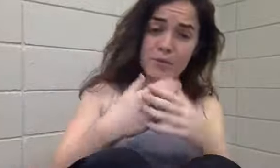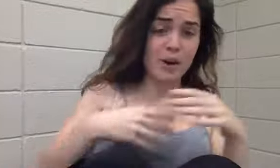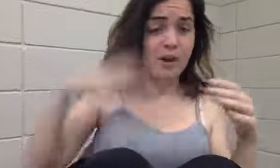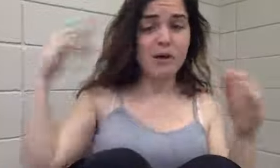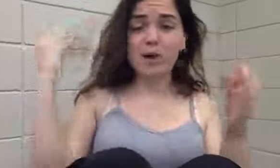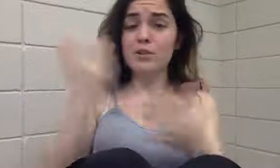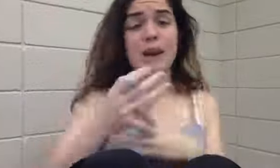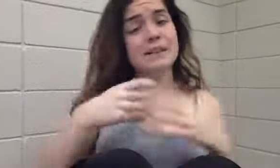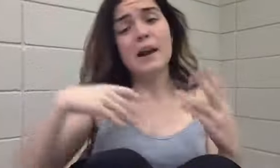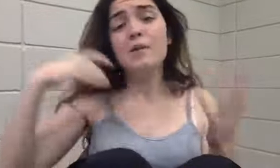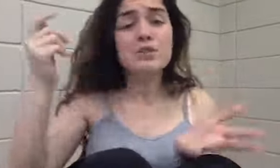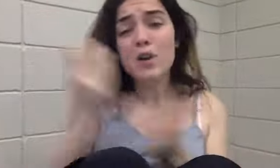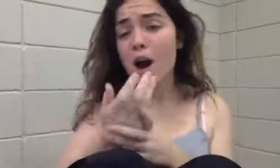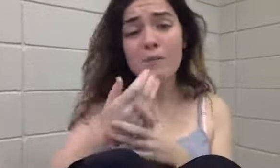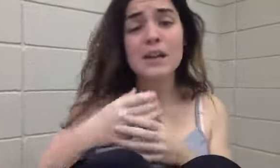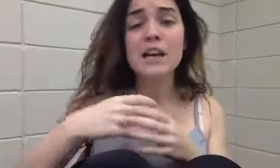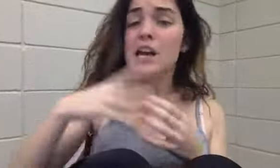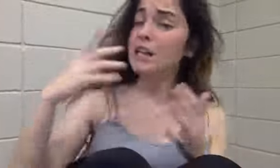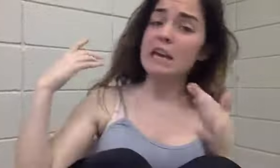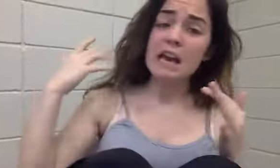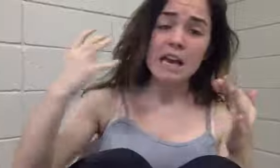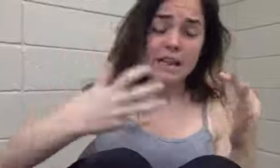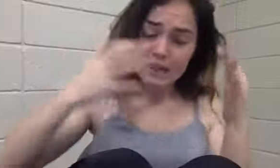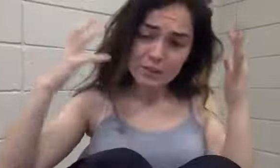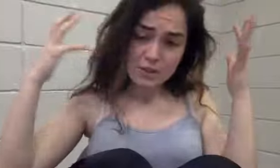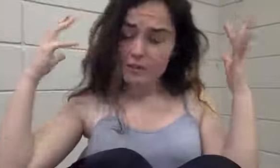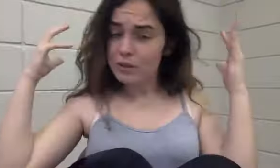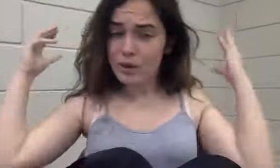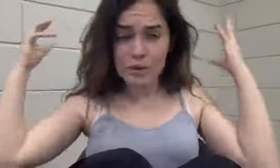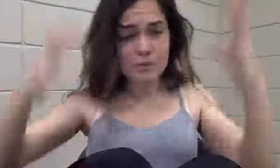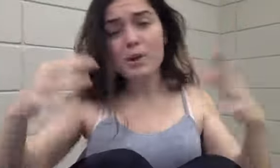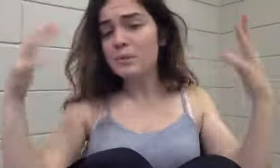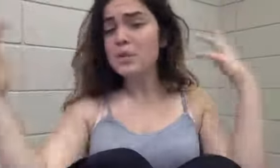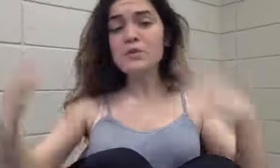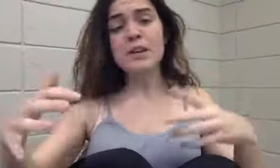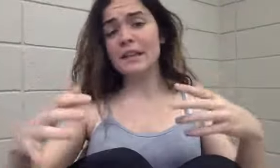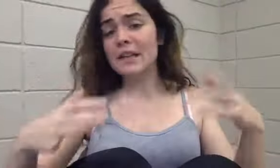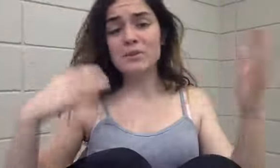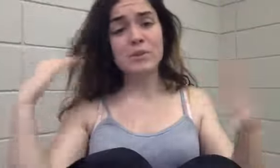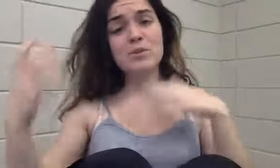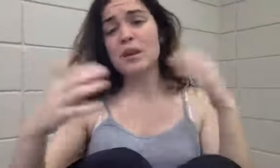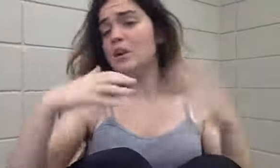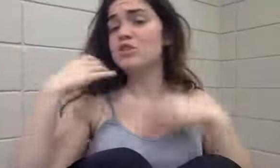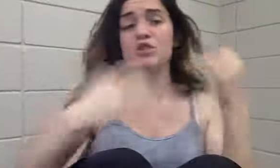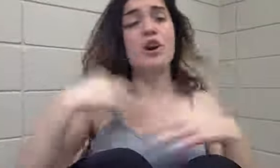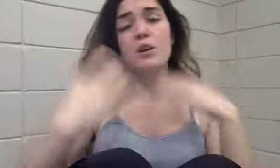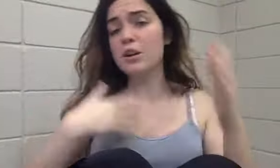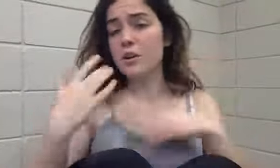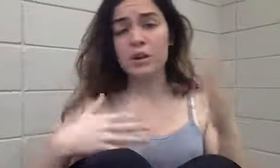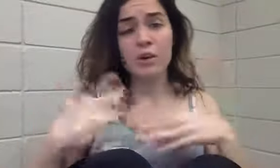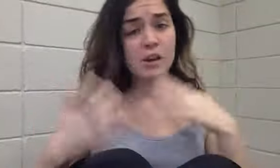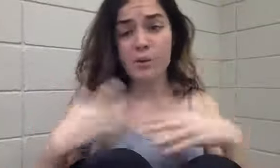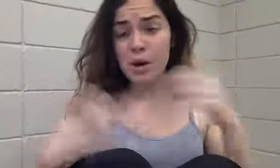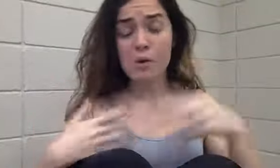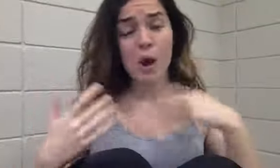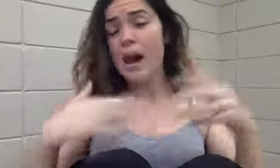I want to do acting, I want to do comedy, like, that's, you know, that's what I'm doing, like, that's what I'm doing, and I'll just go, and go, and go, and go, and go, and that's the